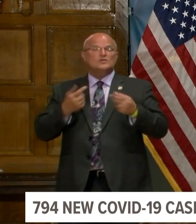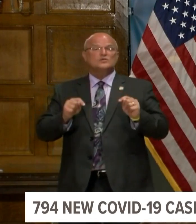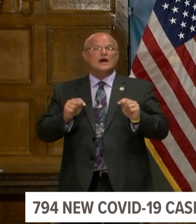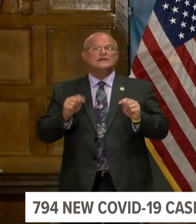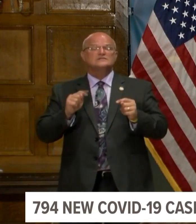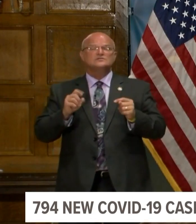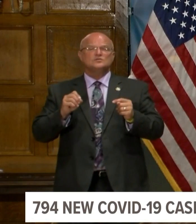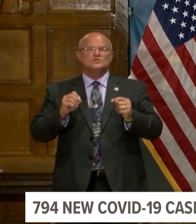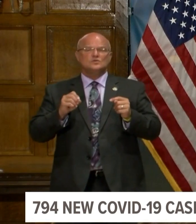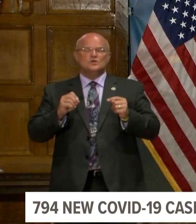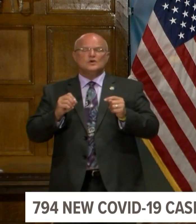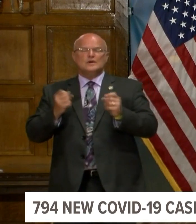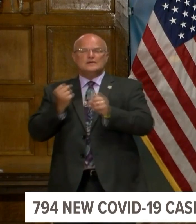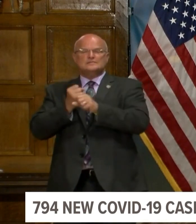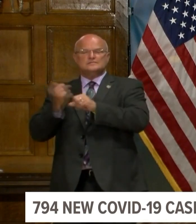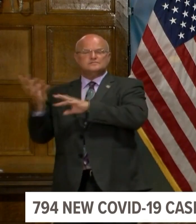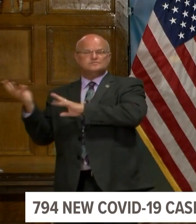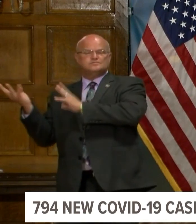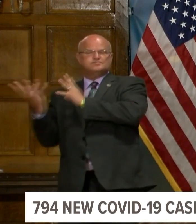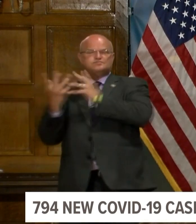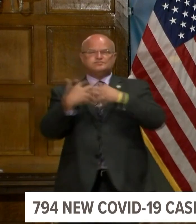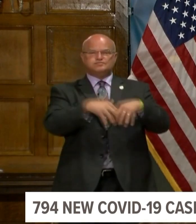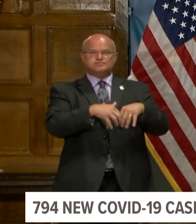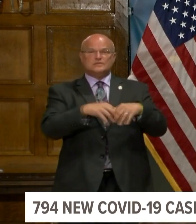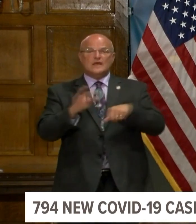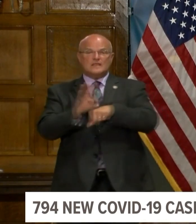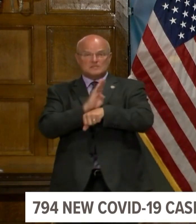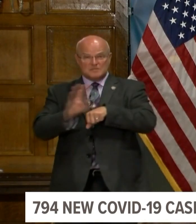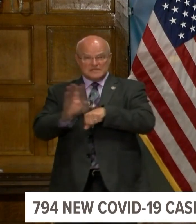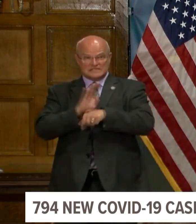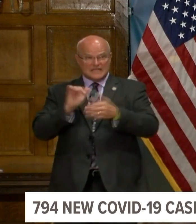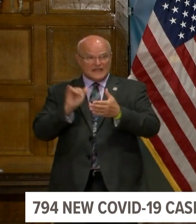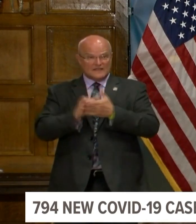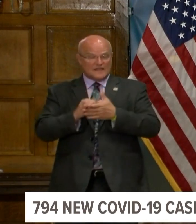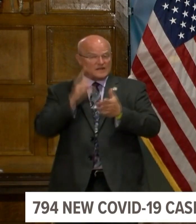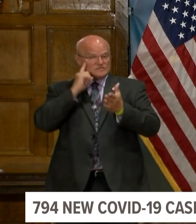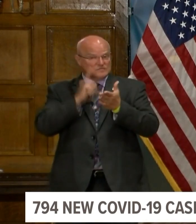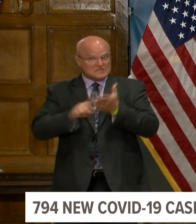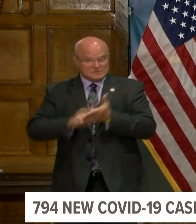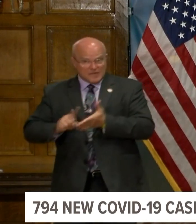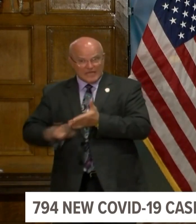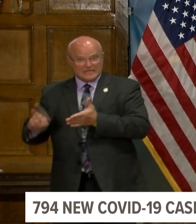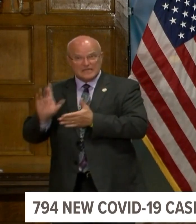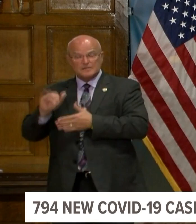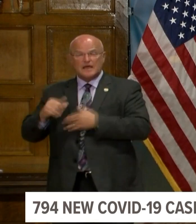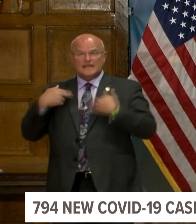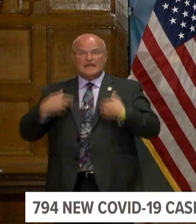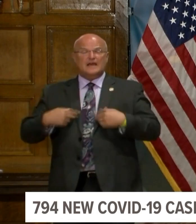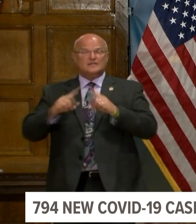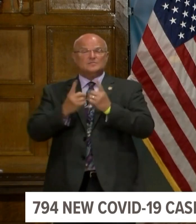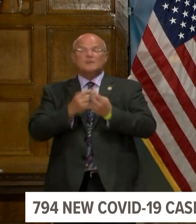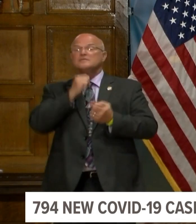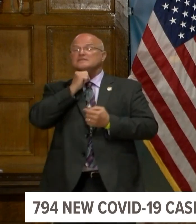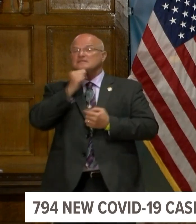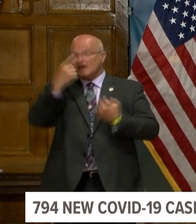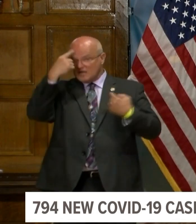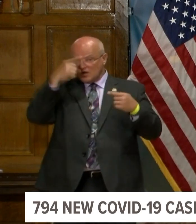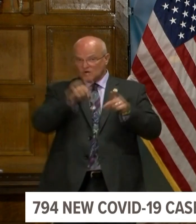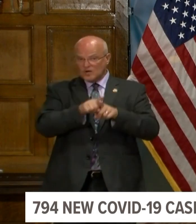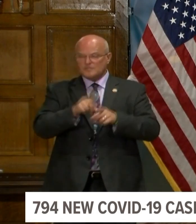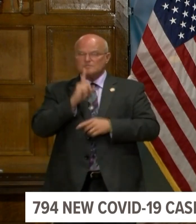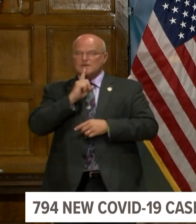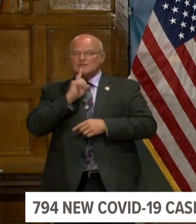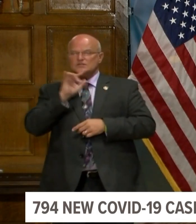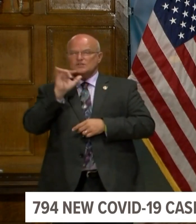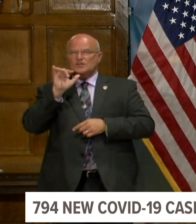to streamline that to make sure that the businesses that are inspected that have not been in compliance, to make